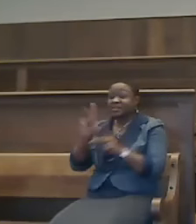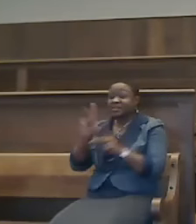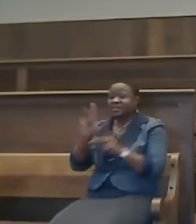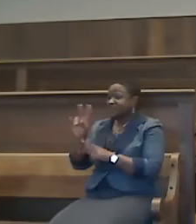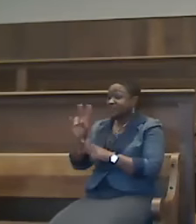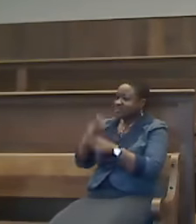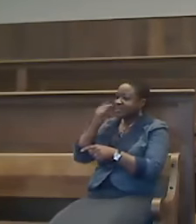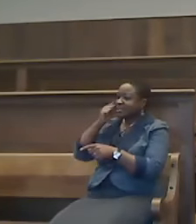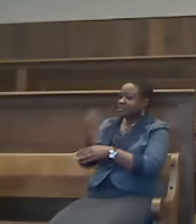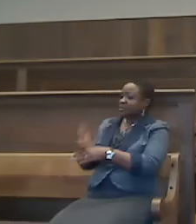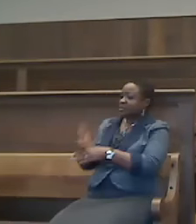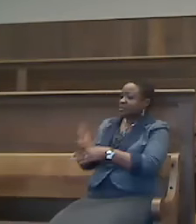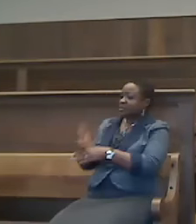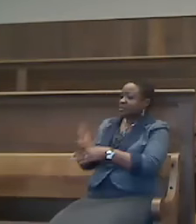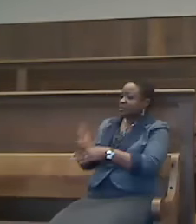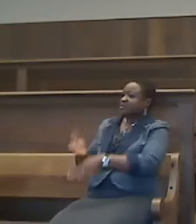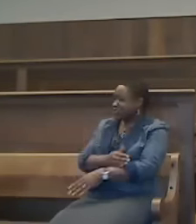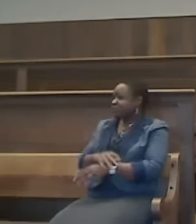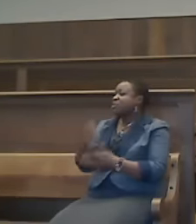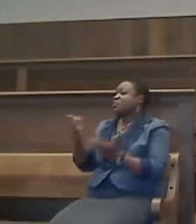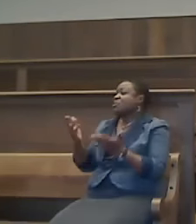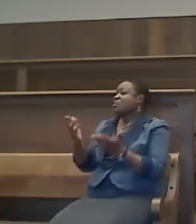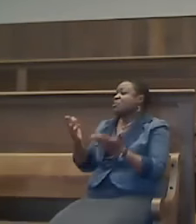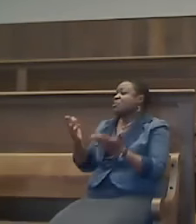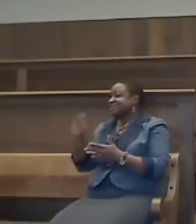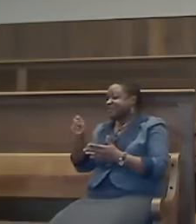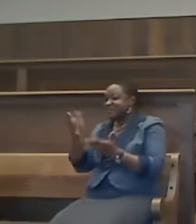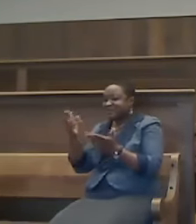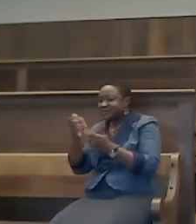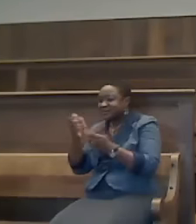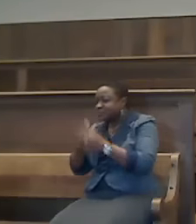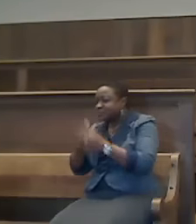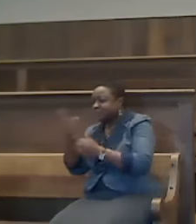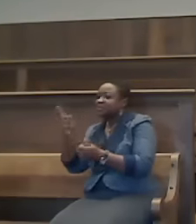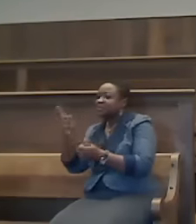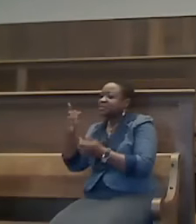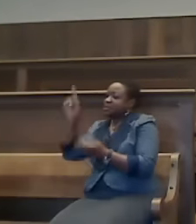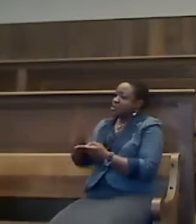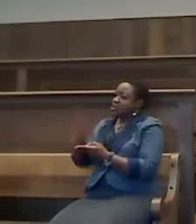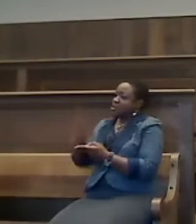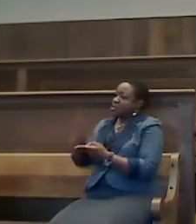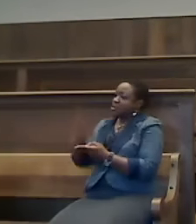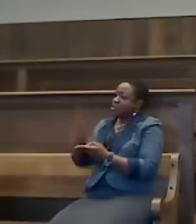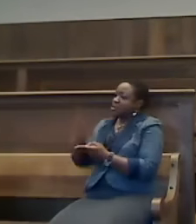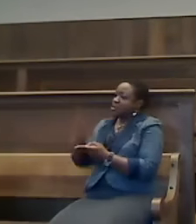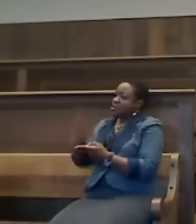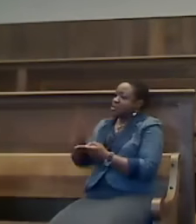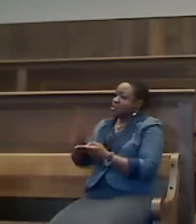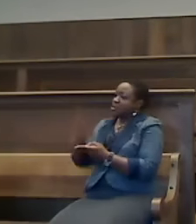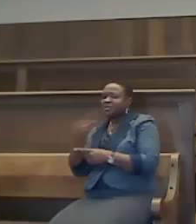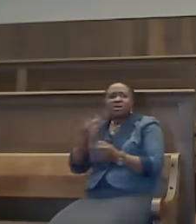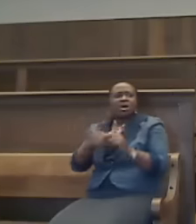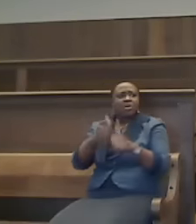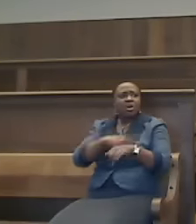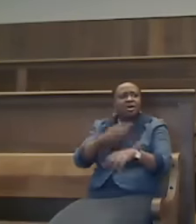noticed a reduction or an elimination of a skin condition switching to a non-GMO diet. How many days did it